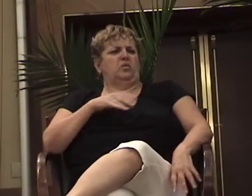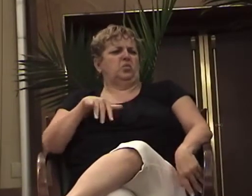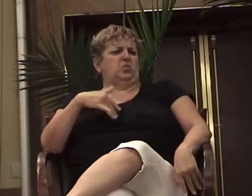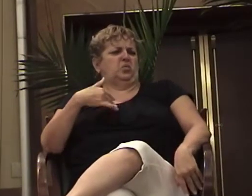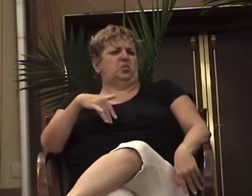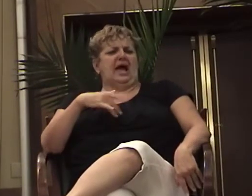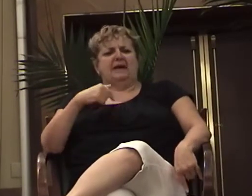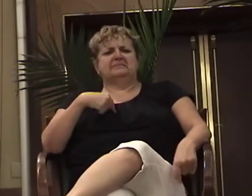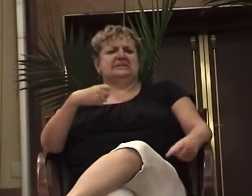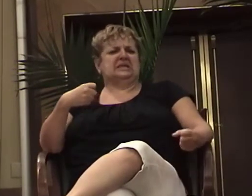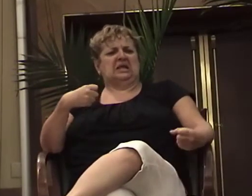mean? And